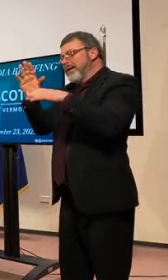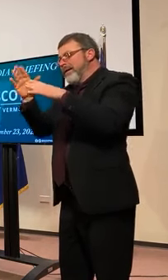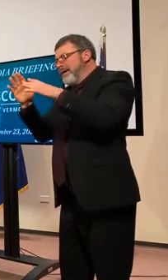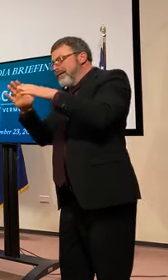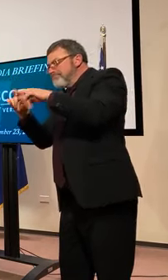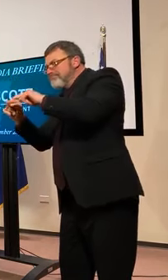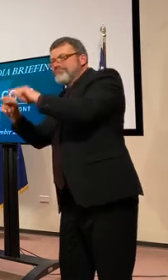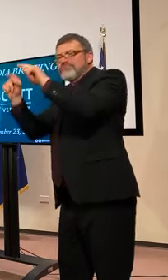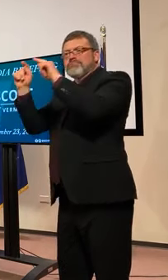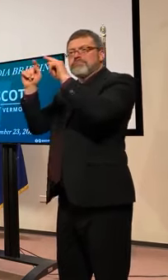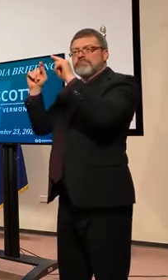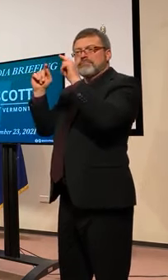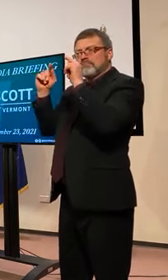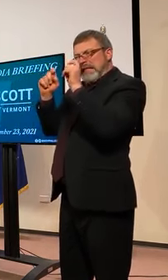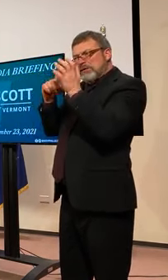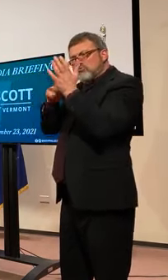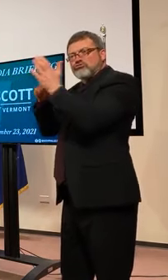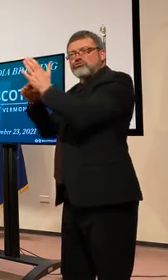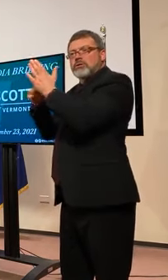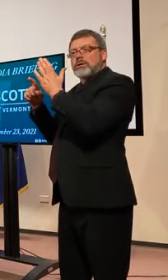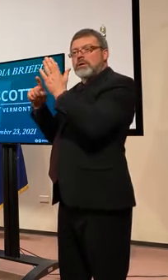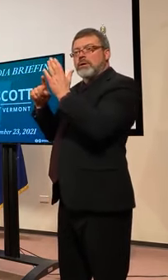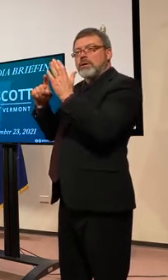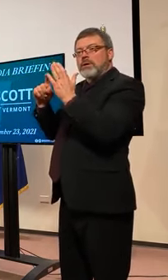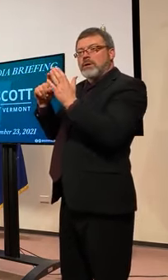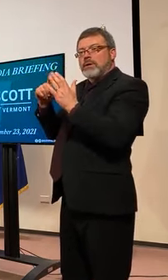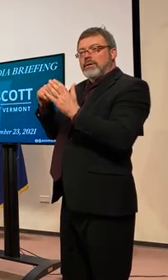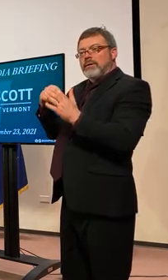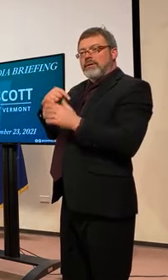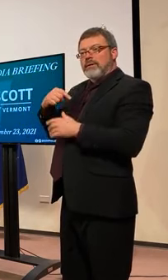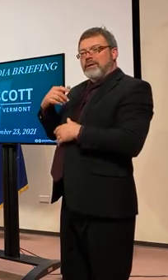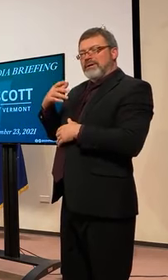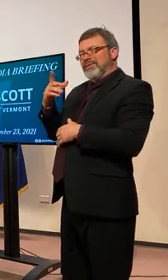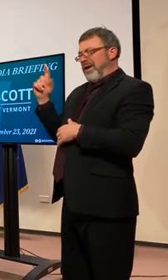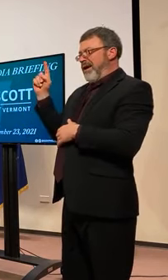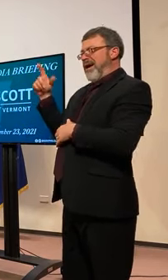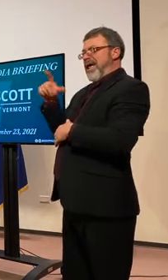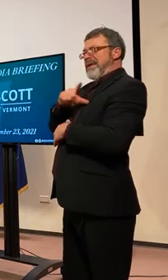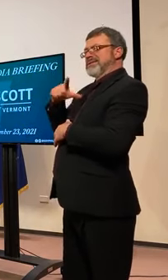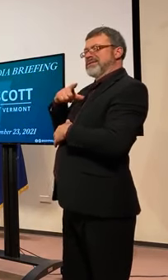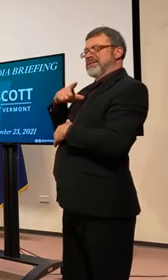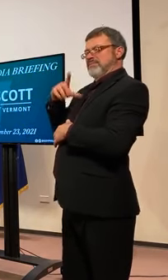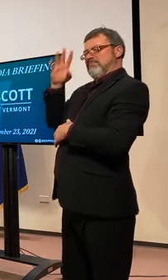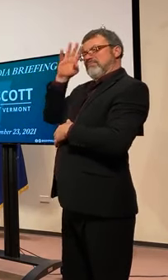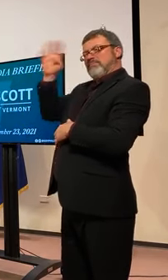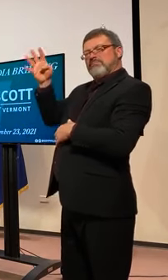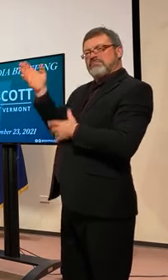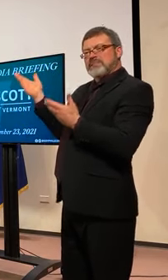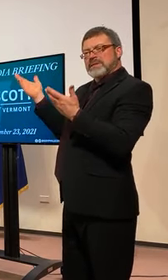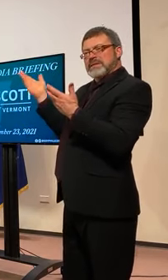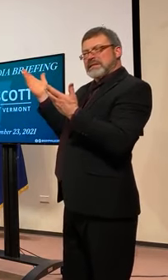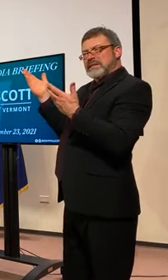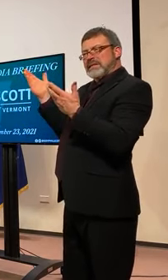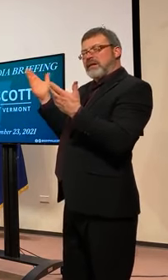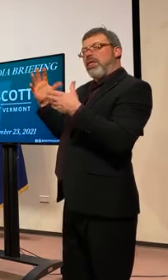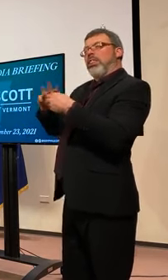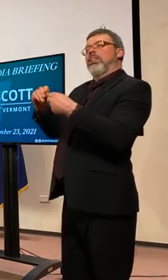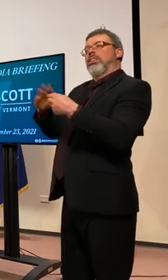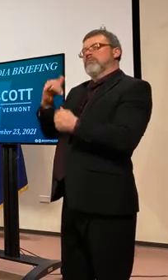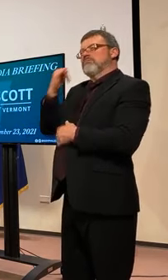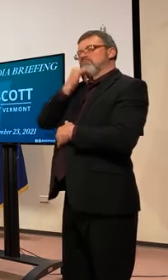some legislators were missed at being misled. I know Senator Dickinson was among those that was vocal about